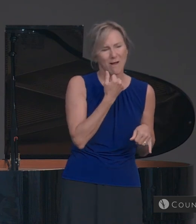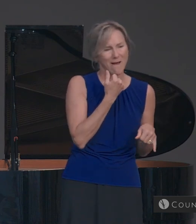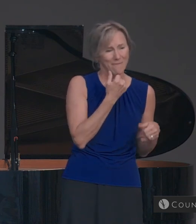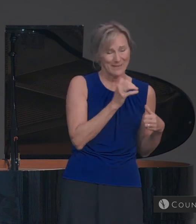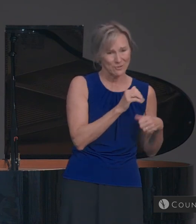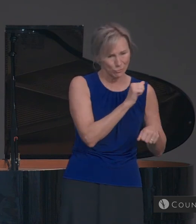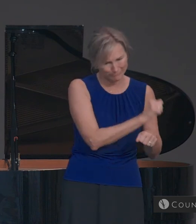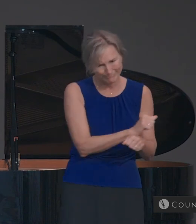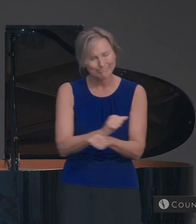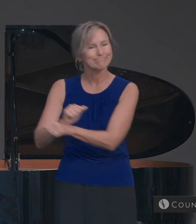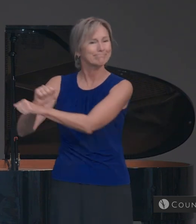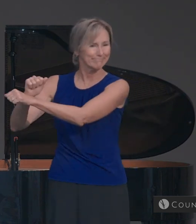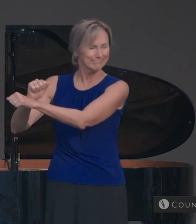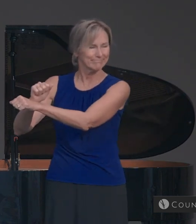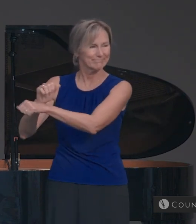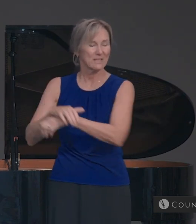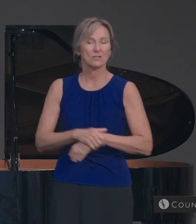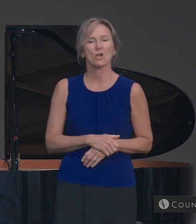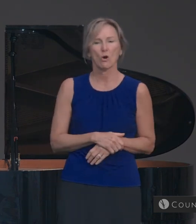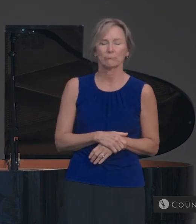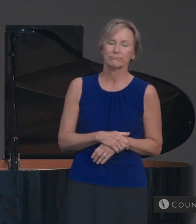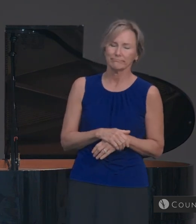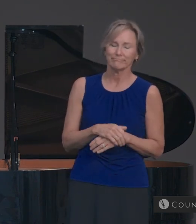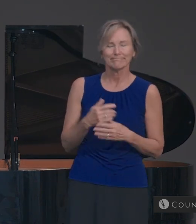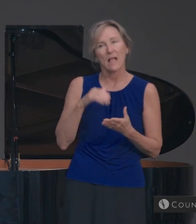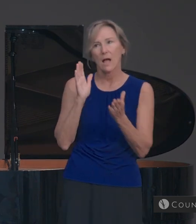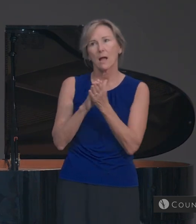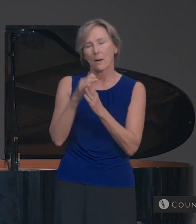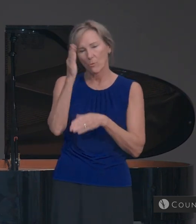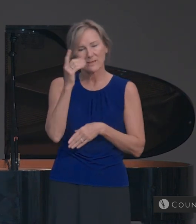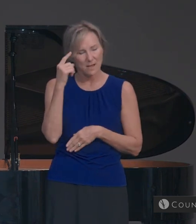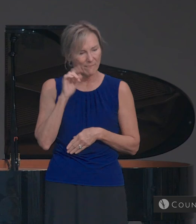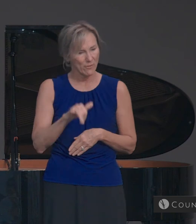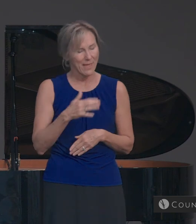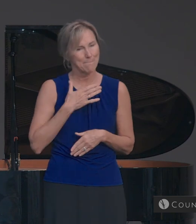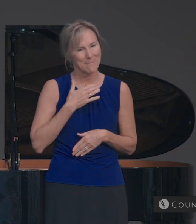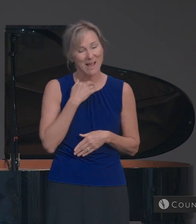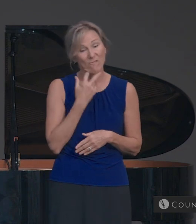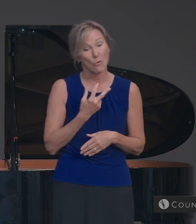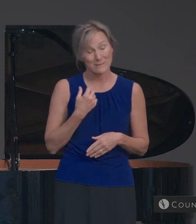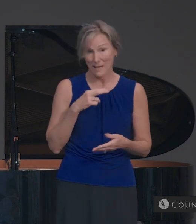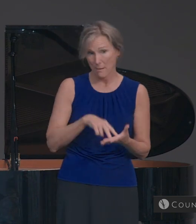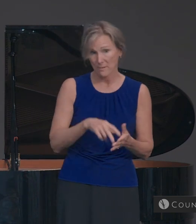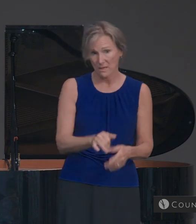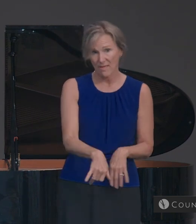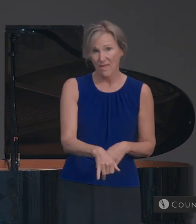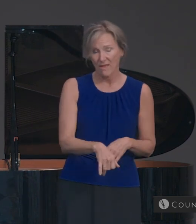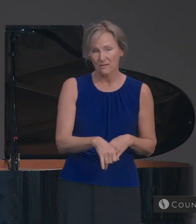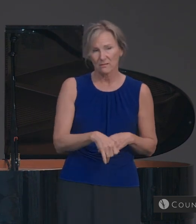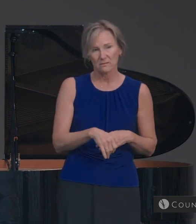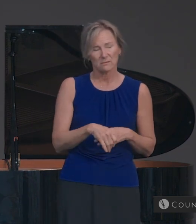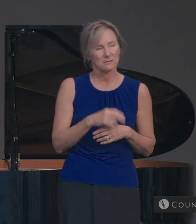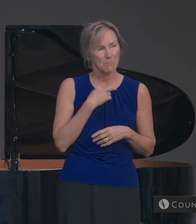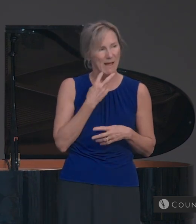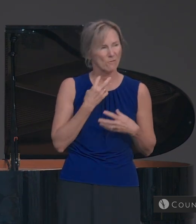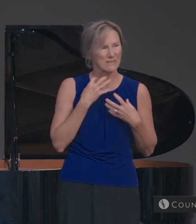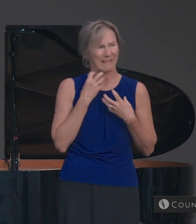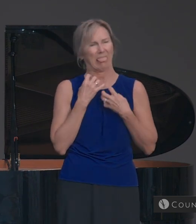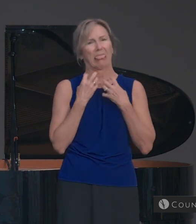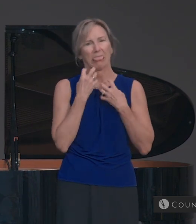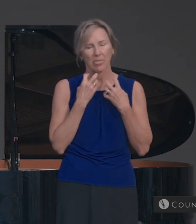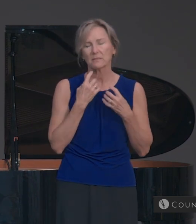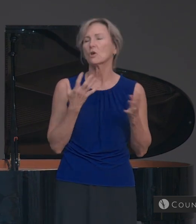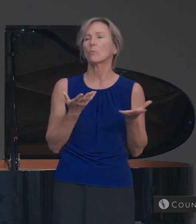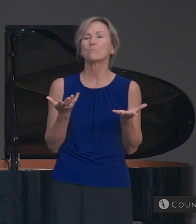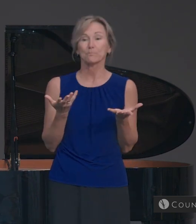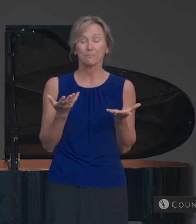But that's what God wants for me right now, so let's praise him for it. And I mean that, absolutely. So what is